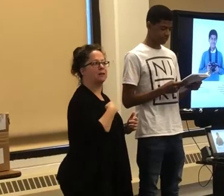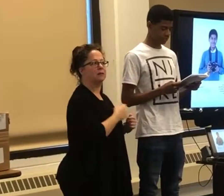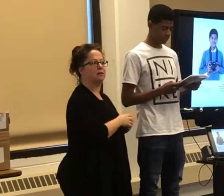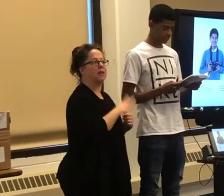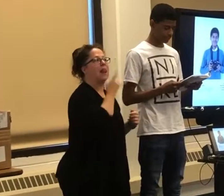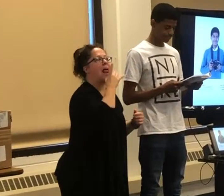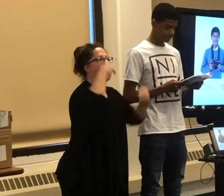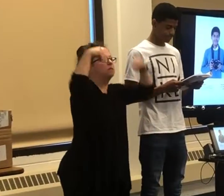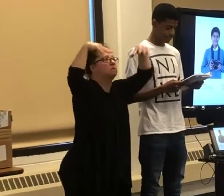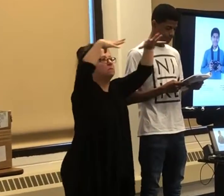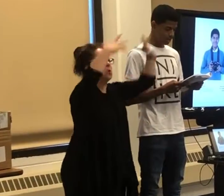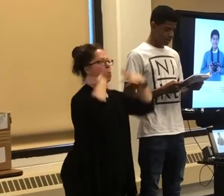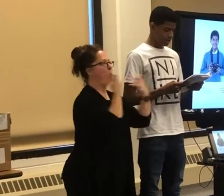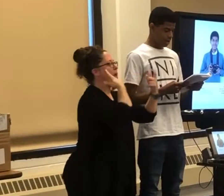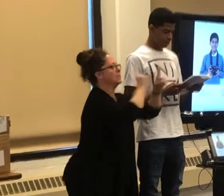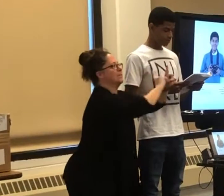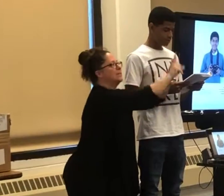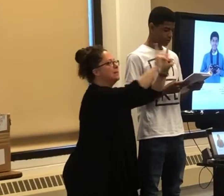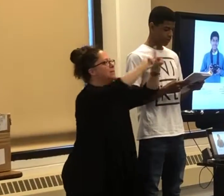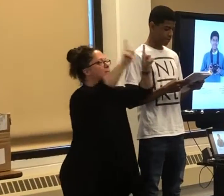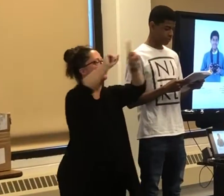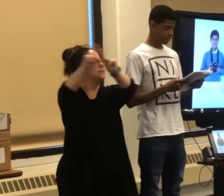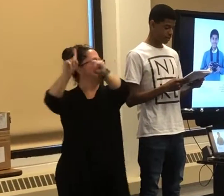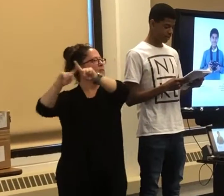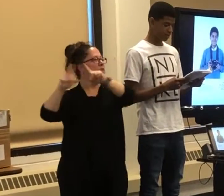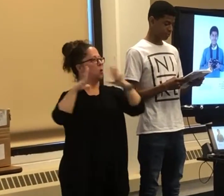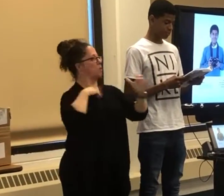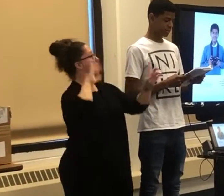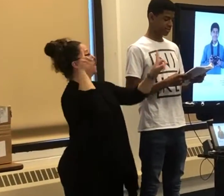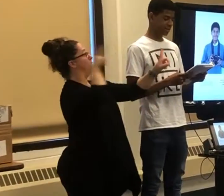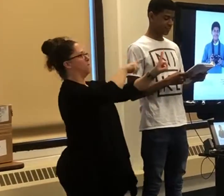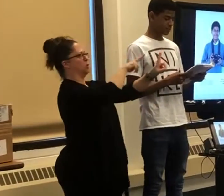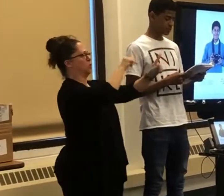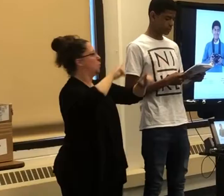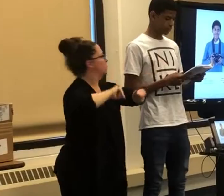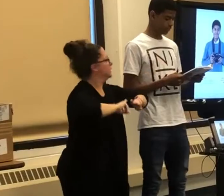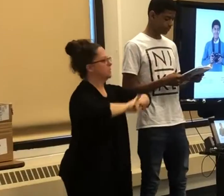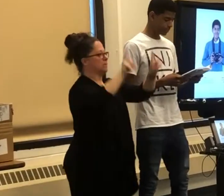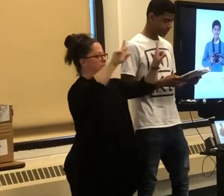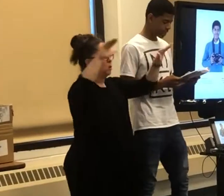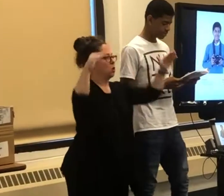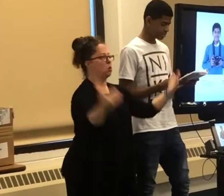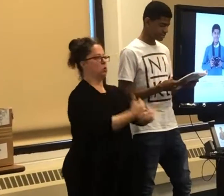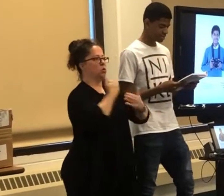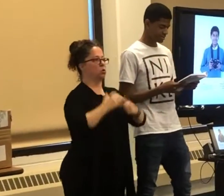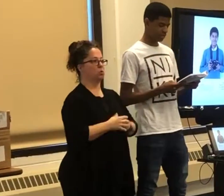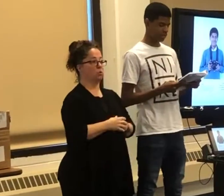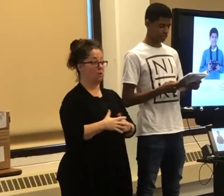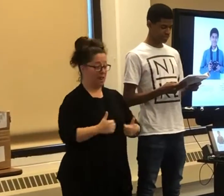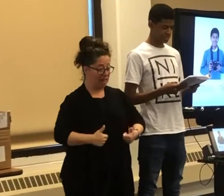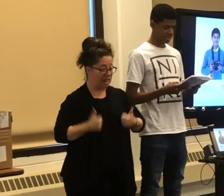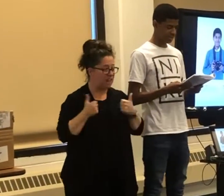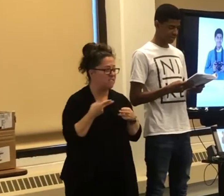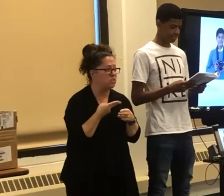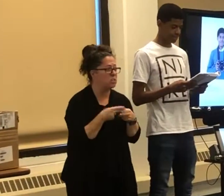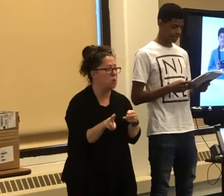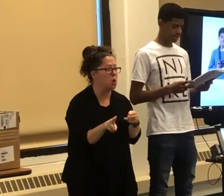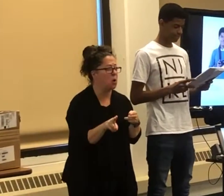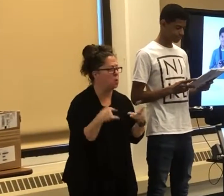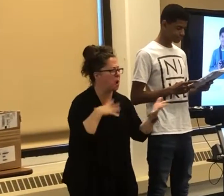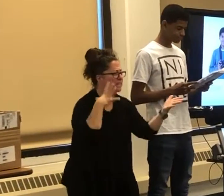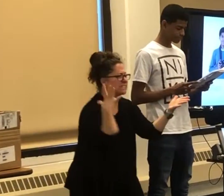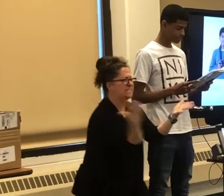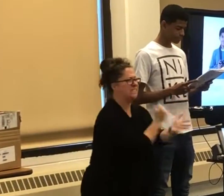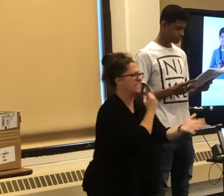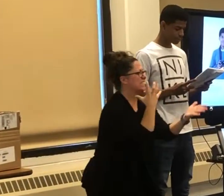spectacular way. I want to go everywhere possible because life is too short. I want to see and do as much as I possibly